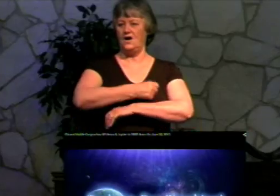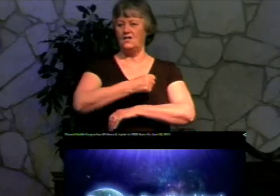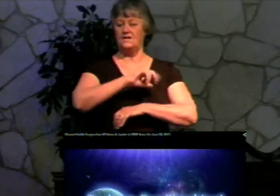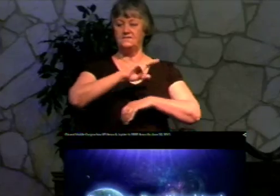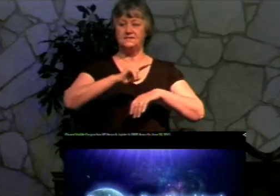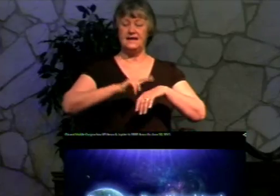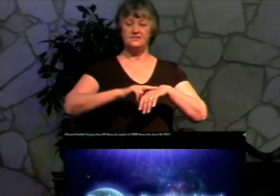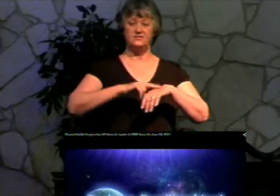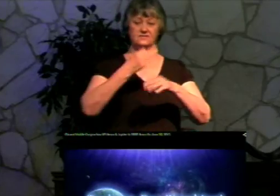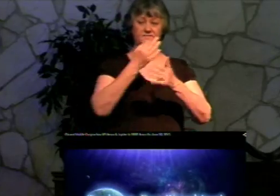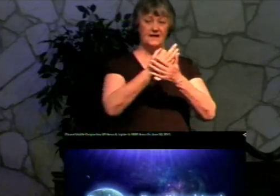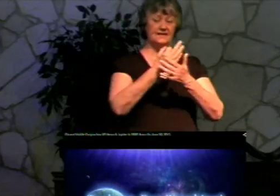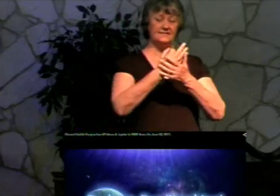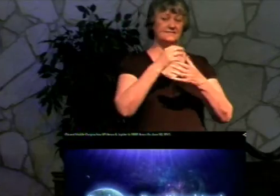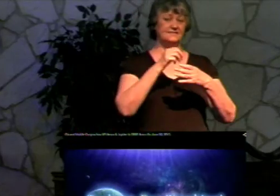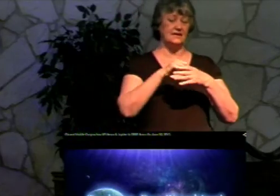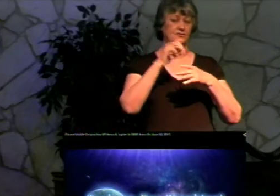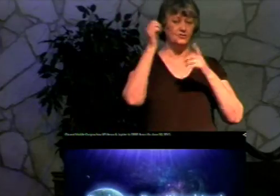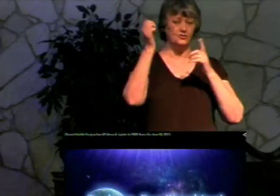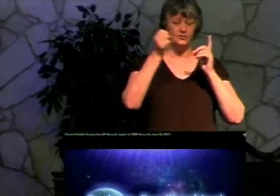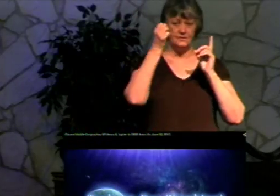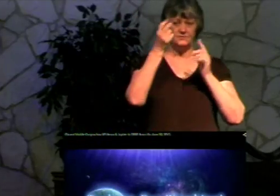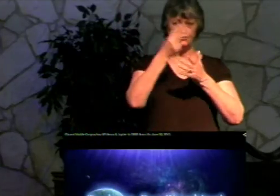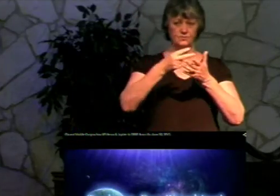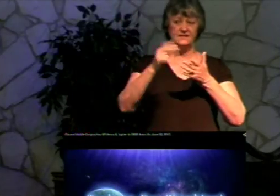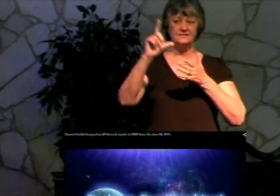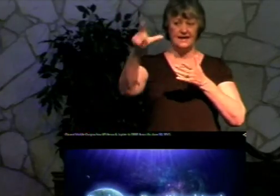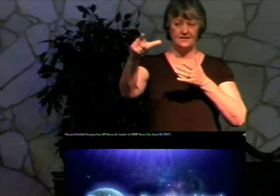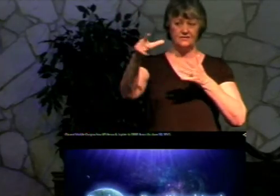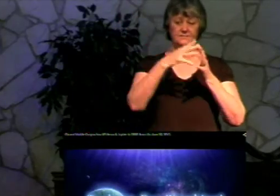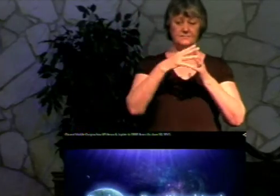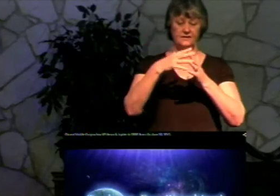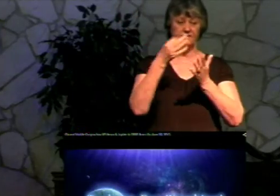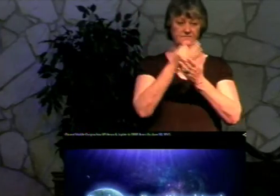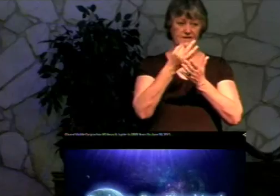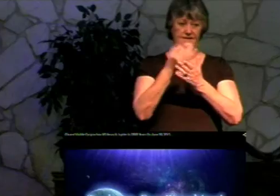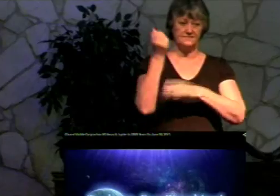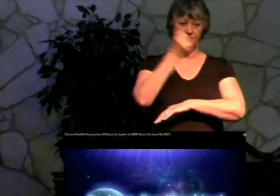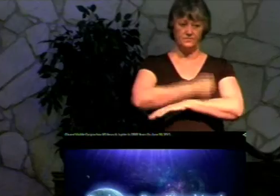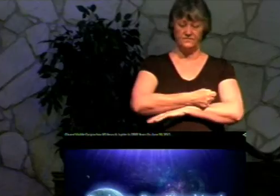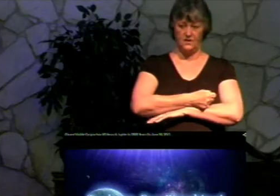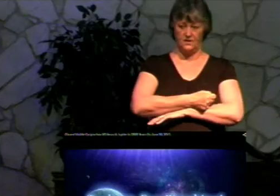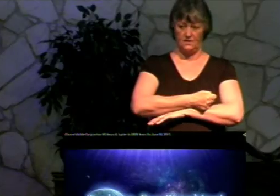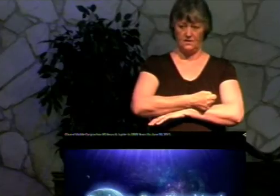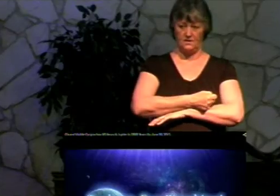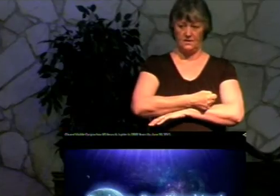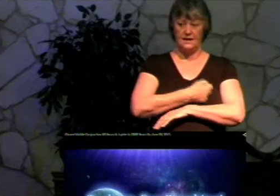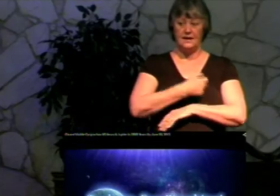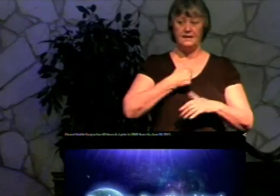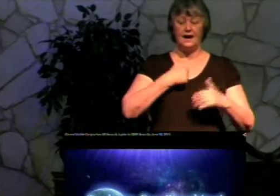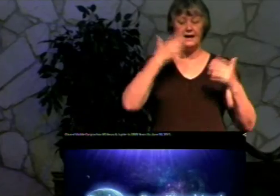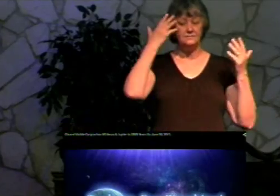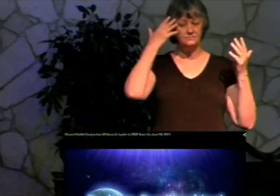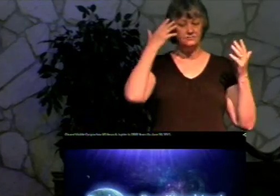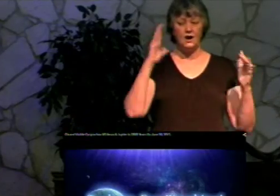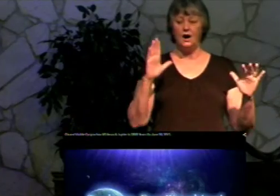fall of the nation's finances in Europe, 2 weeks later, America's finances would fall. Now, I don't know,